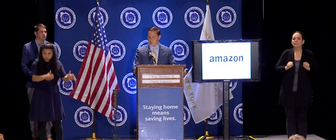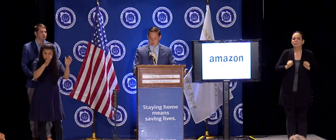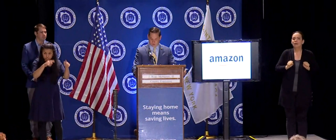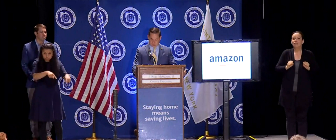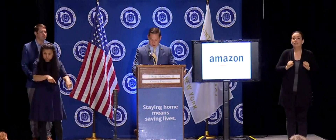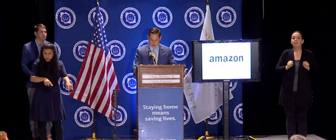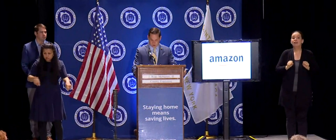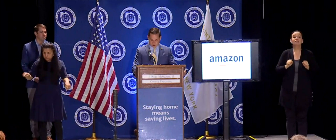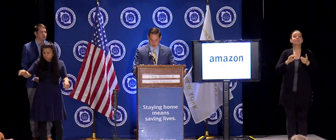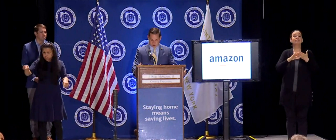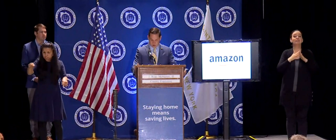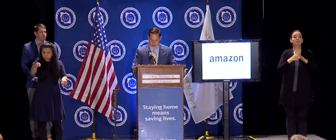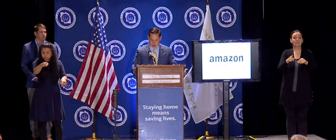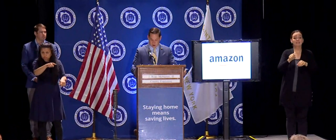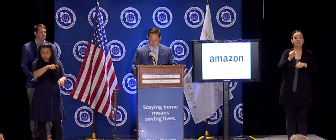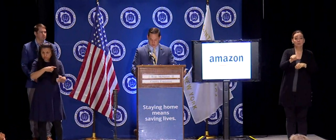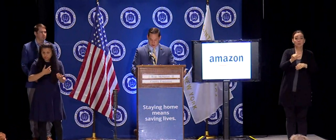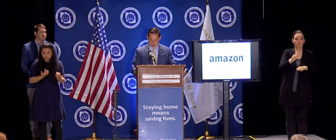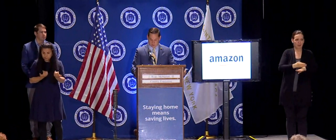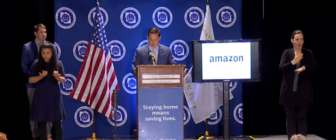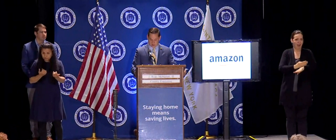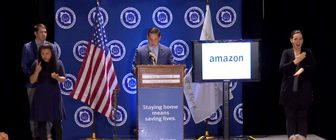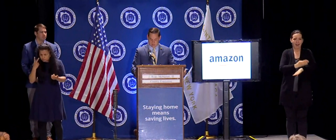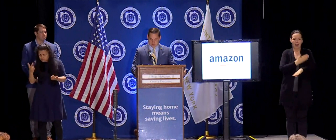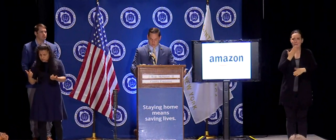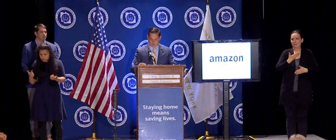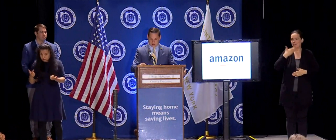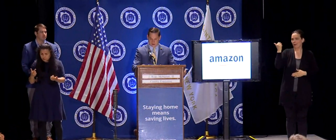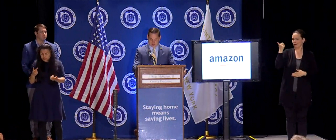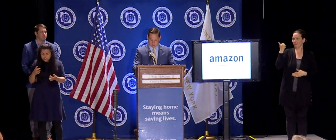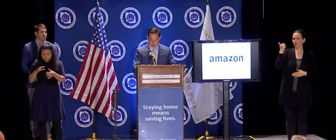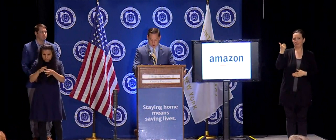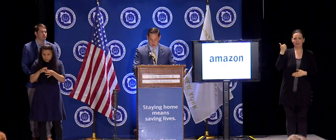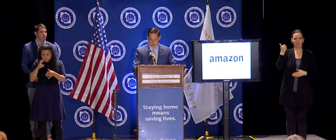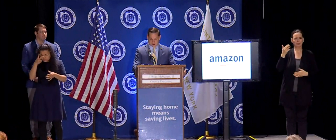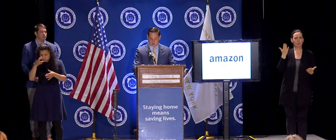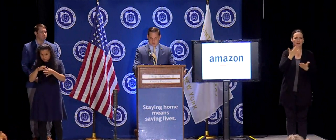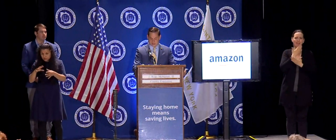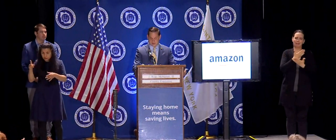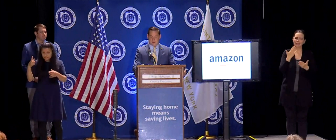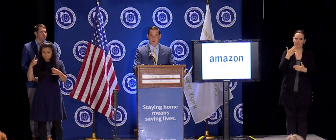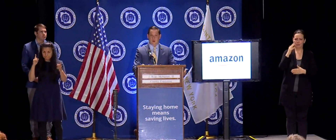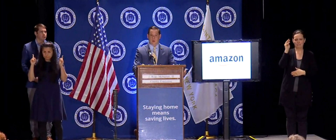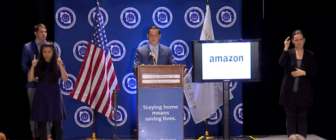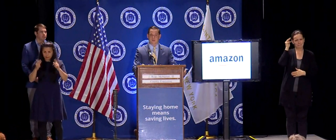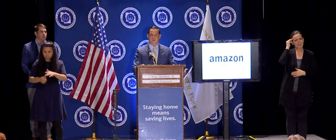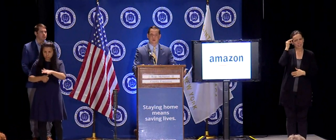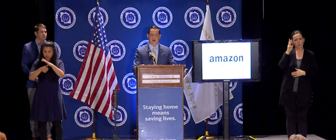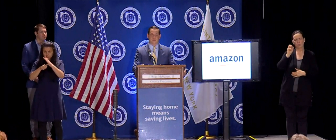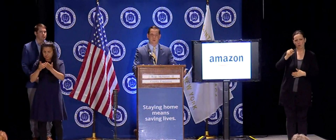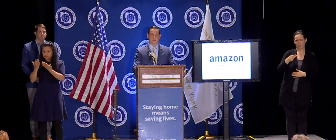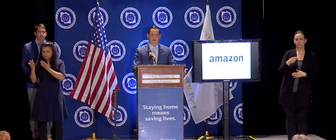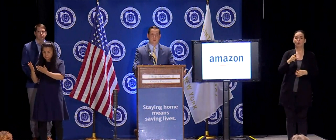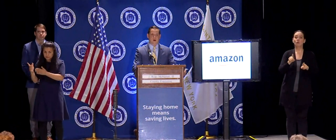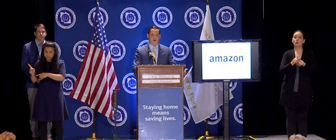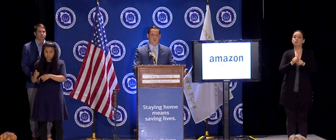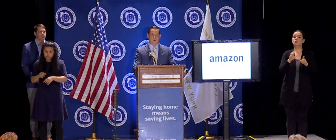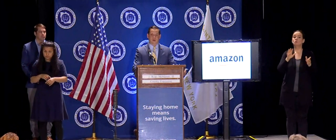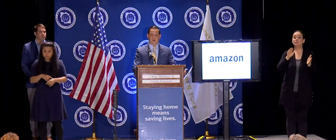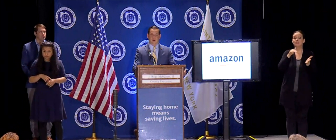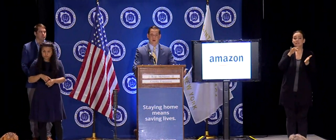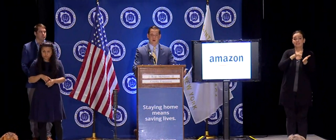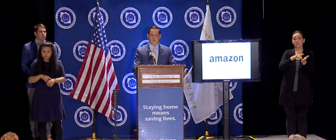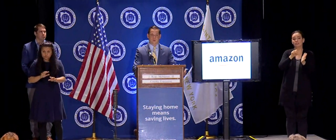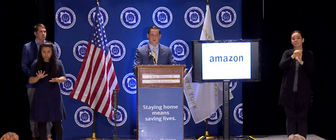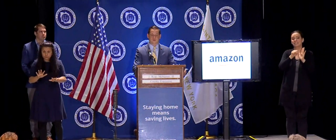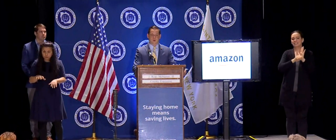of Syracuse and our region was there, and I want to thank the mayor for his help. And then Center State CEO Rob Simpson. Rob's been